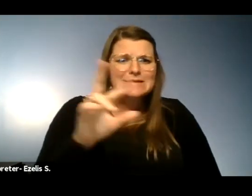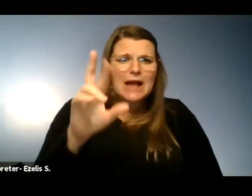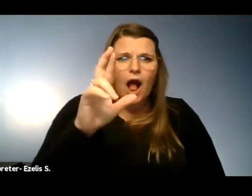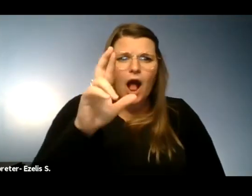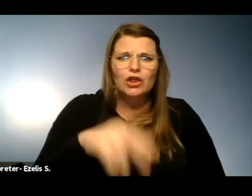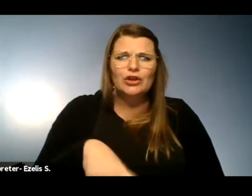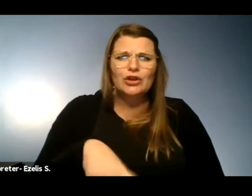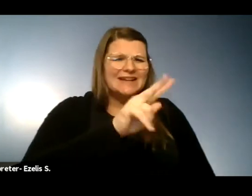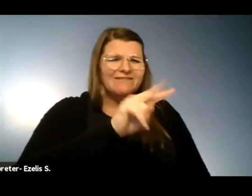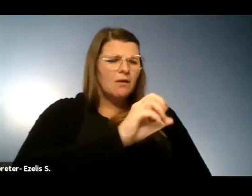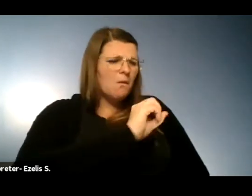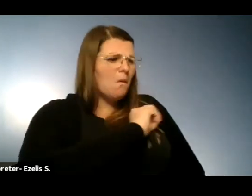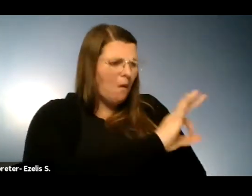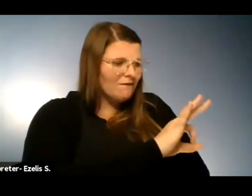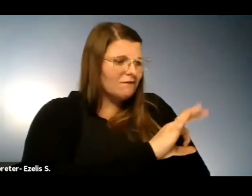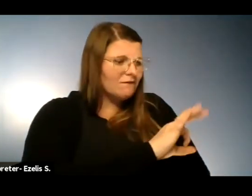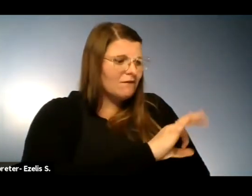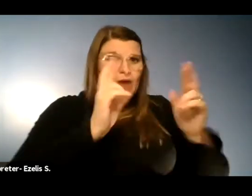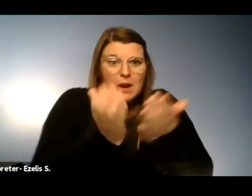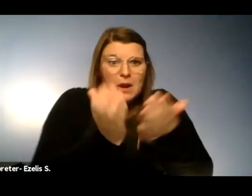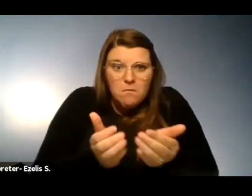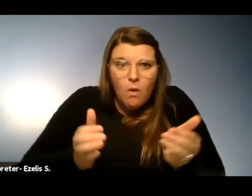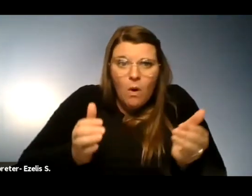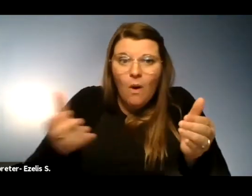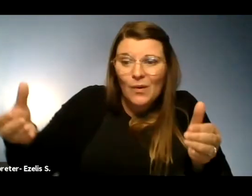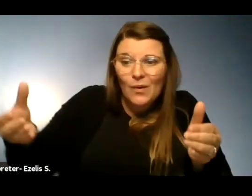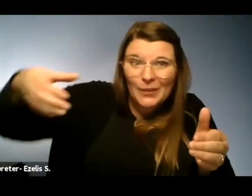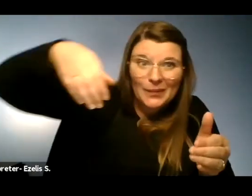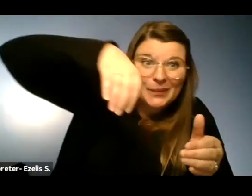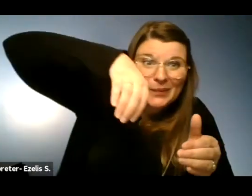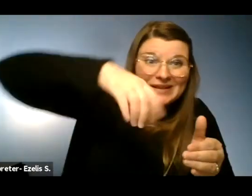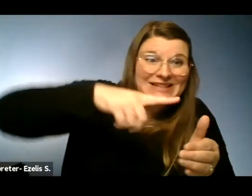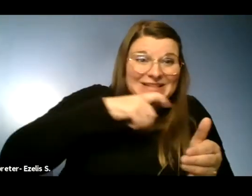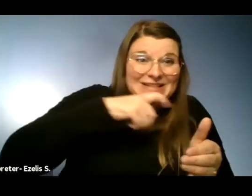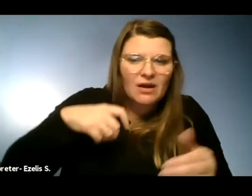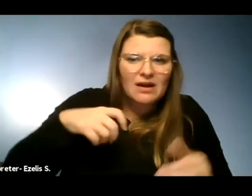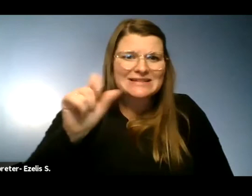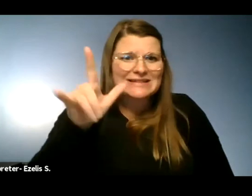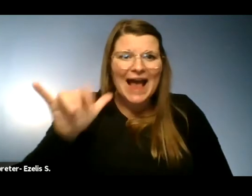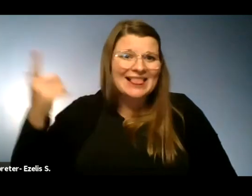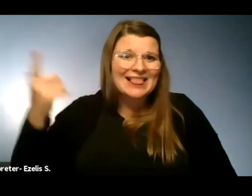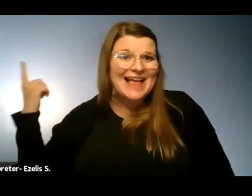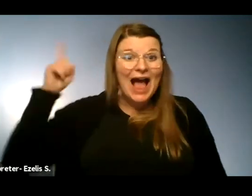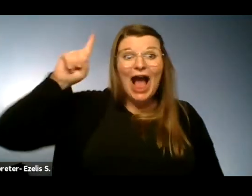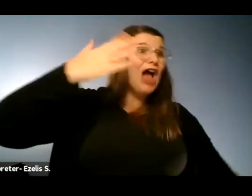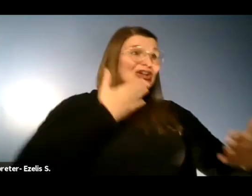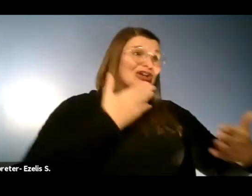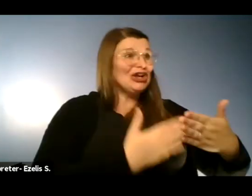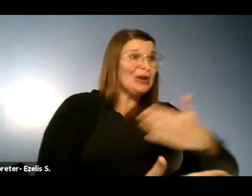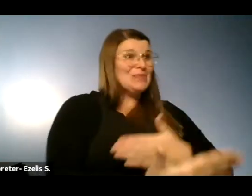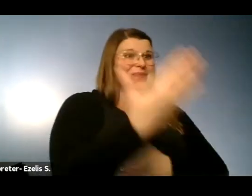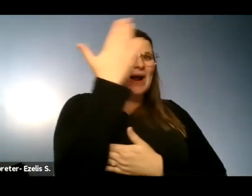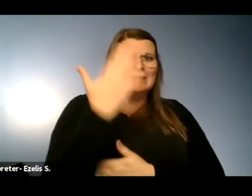was just about to pour cereal into his bowl when in came Sally from behind. Good morning.